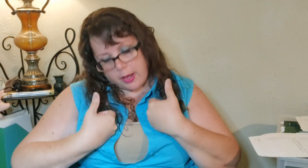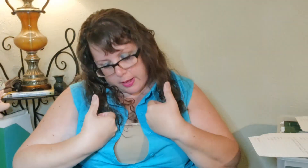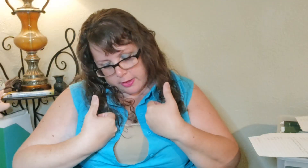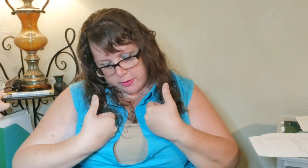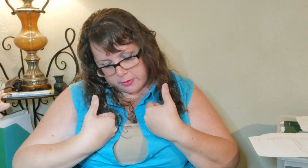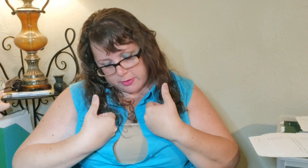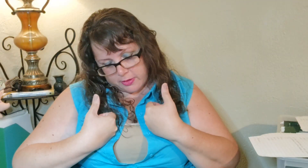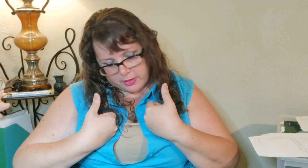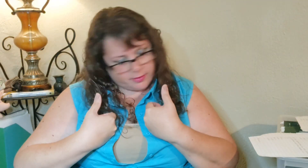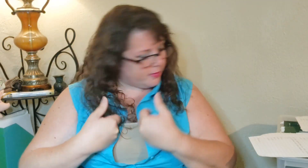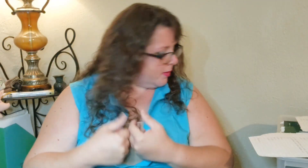Tired.